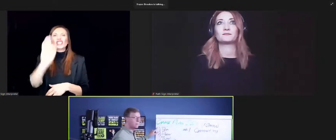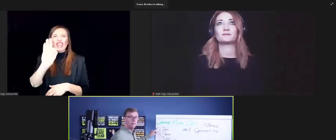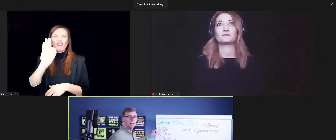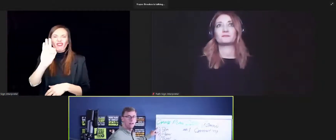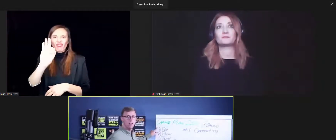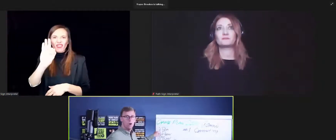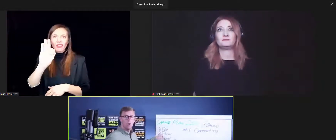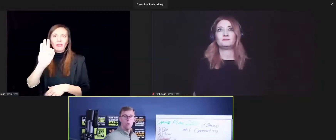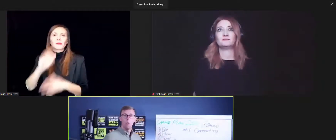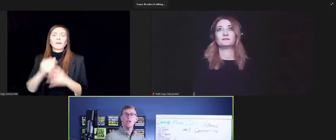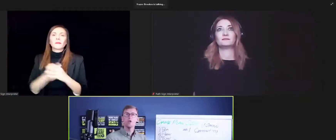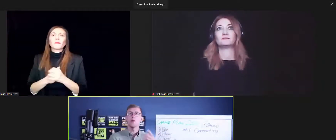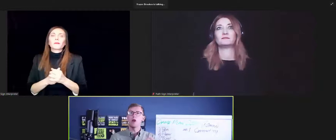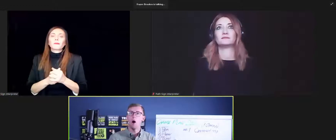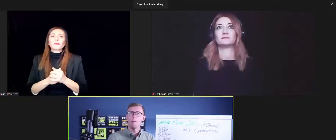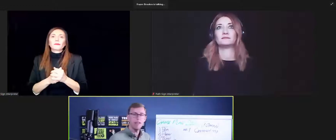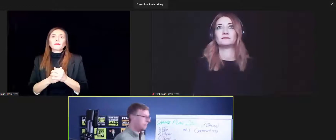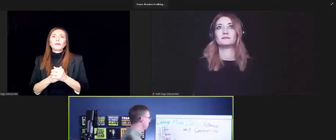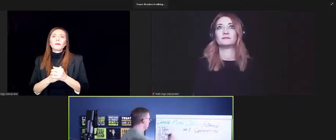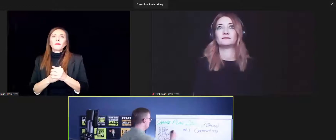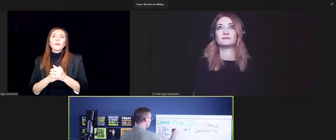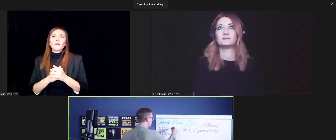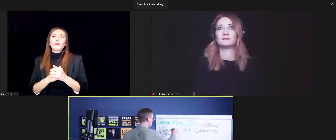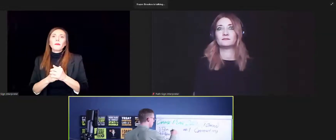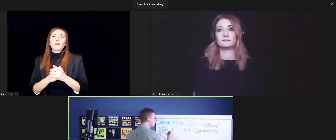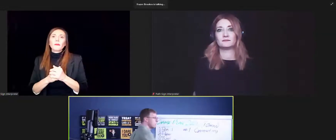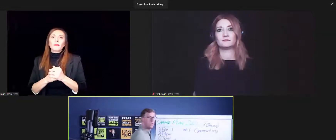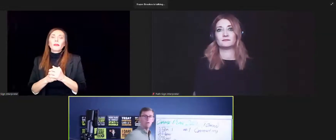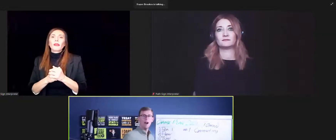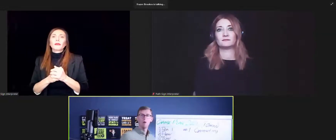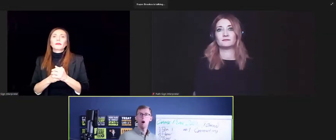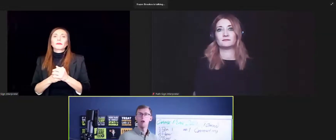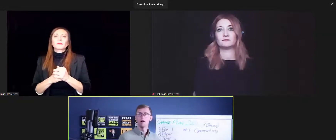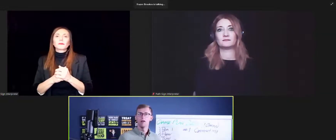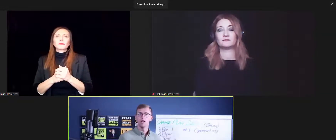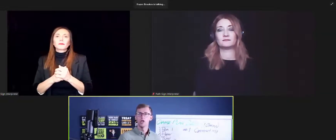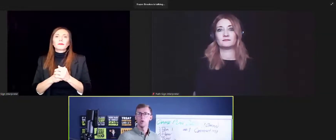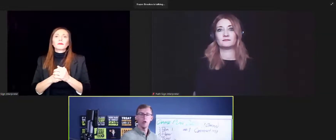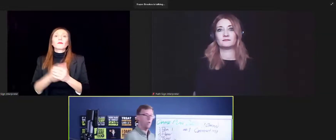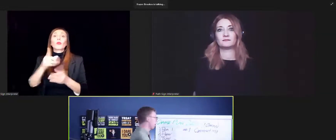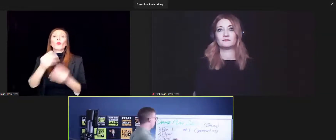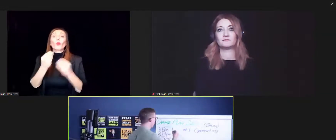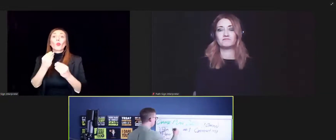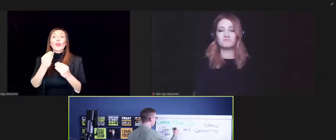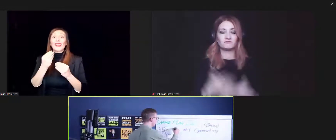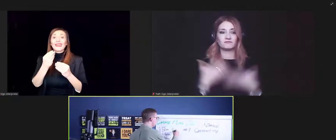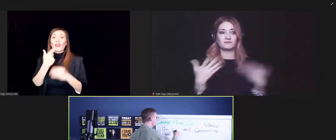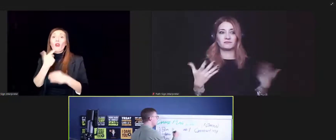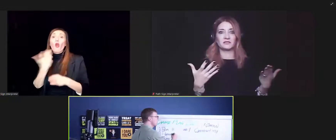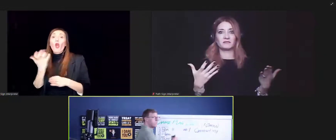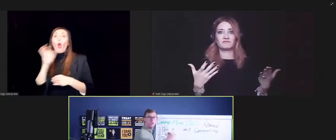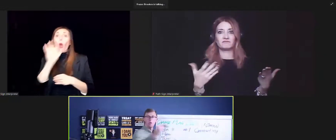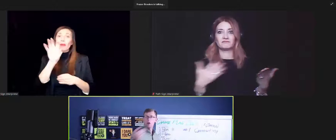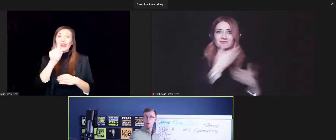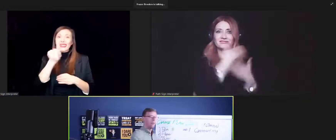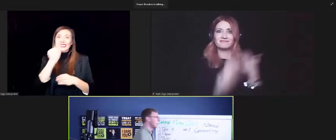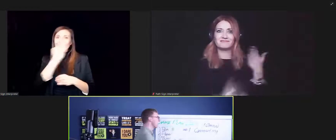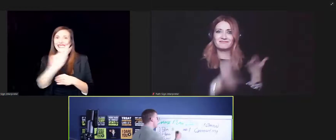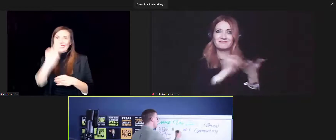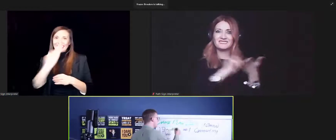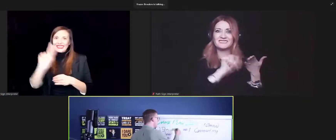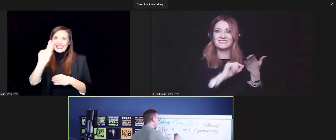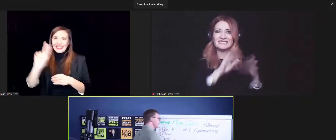in? Well, when you do a comment, you write 1. You do another one, 2. You do another